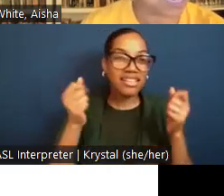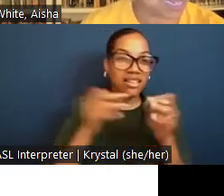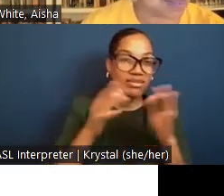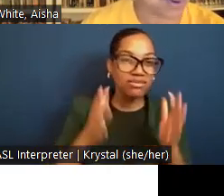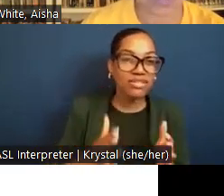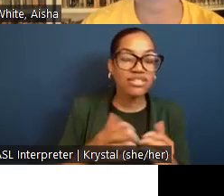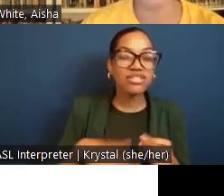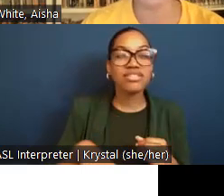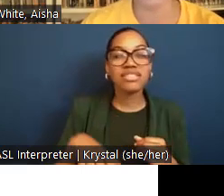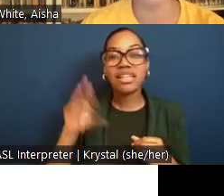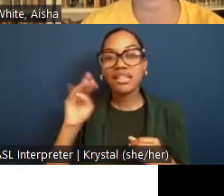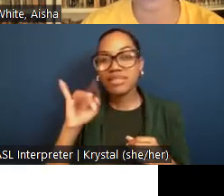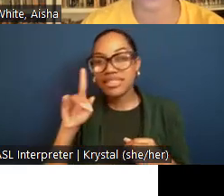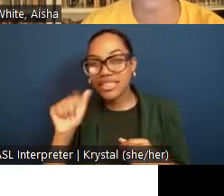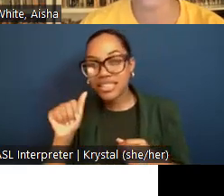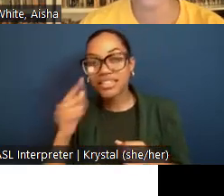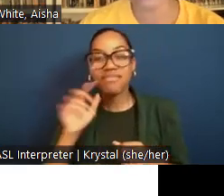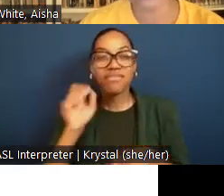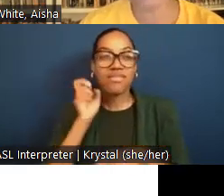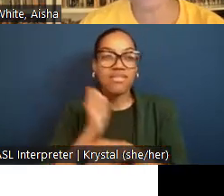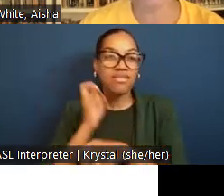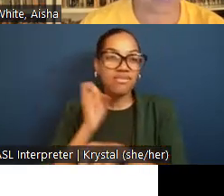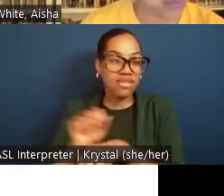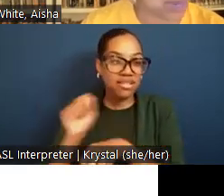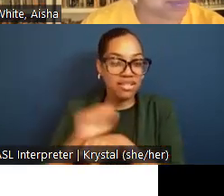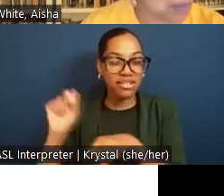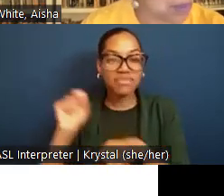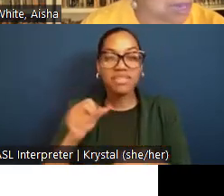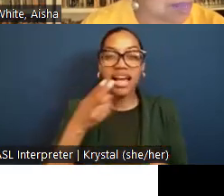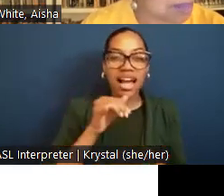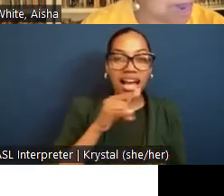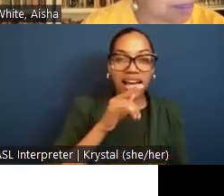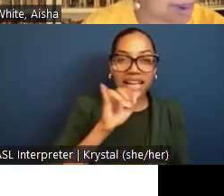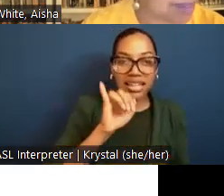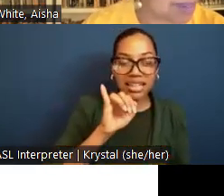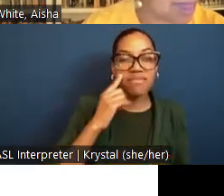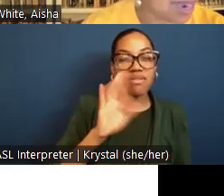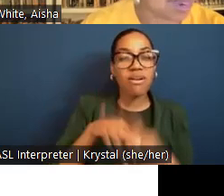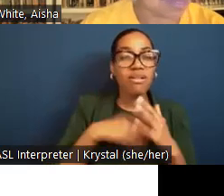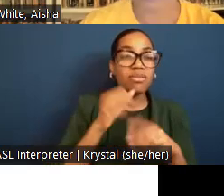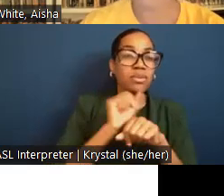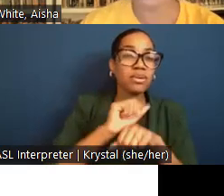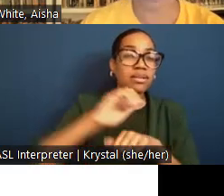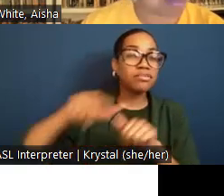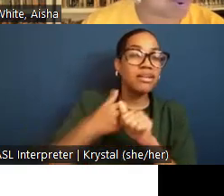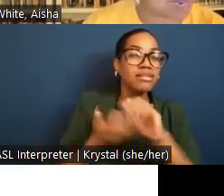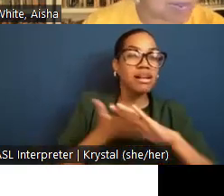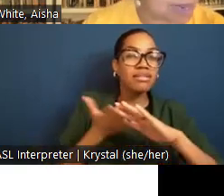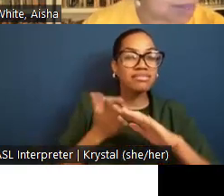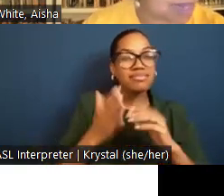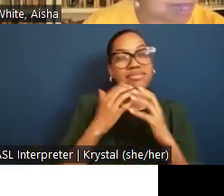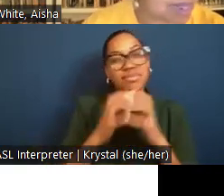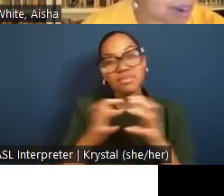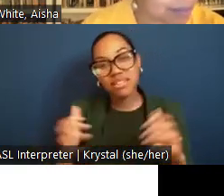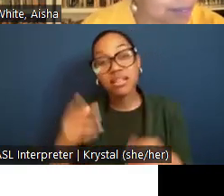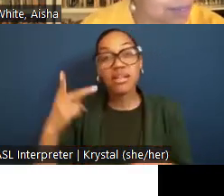interpreters, Medina for all of our hard work, Heidi for all of her wonderful work in the background. Thanks again to the P.R.I.D.E